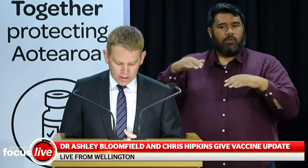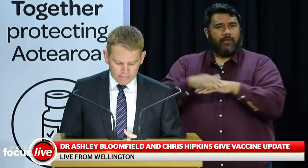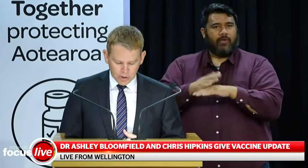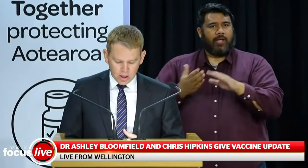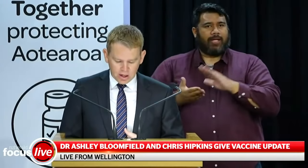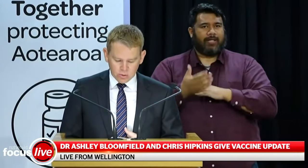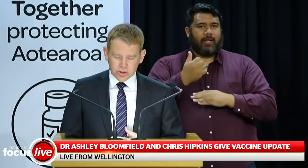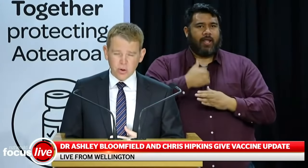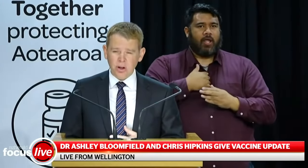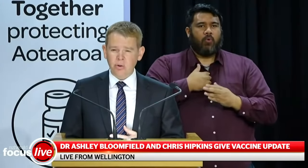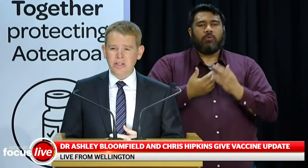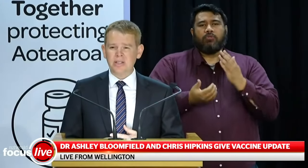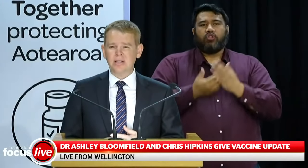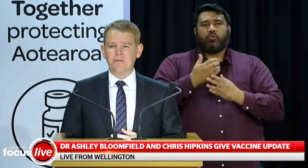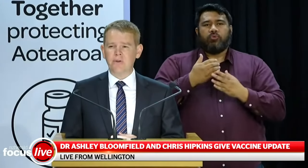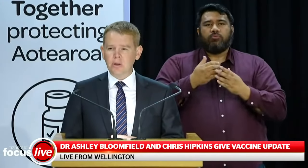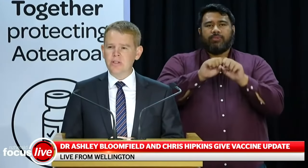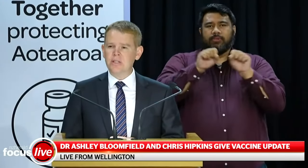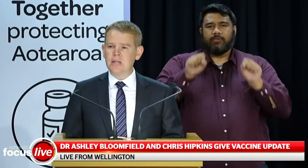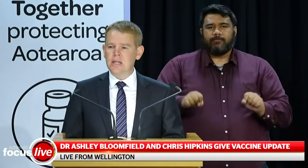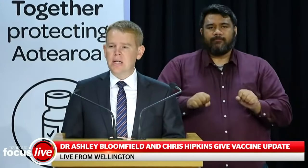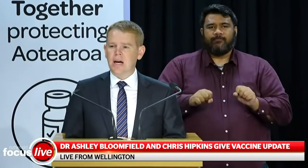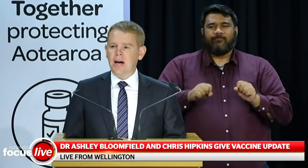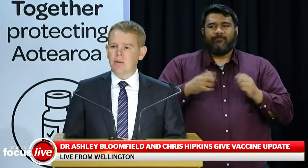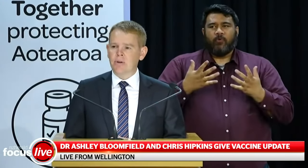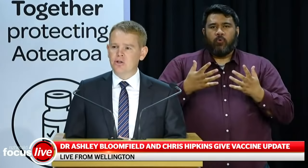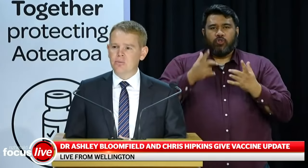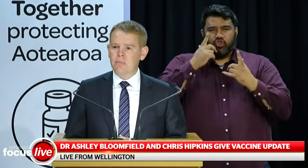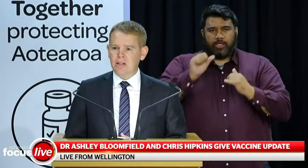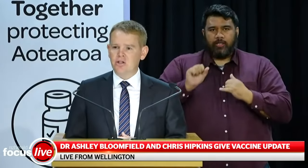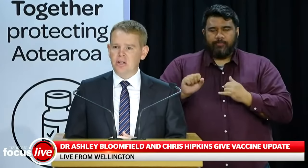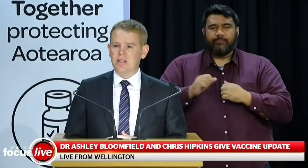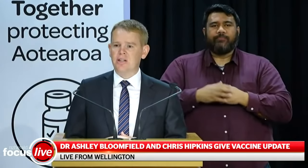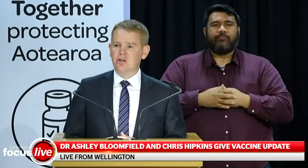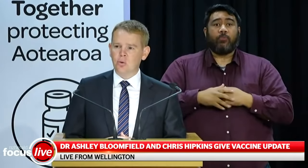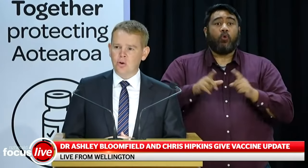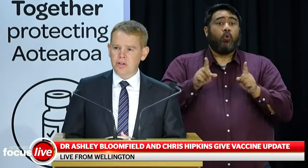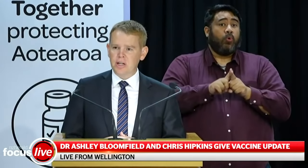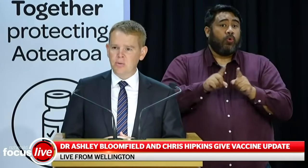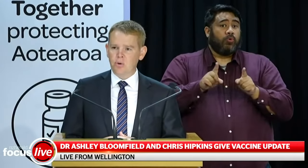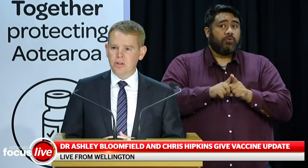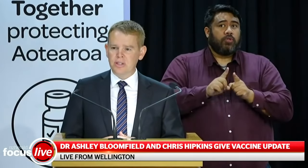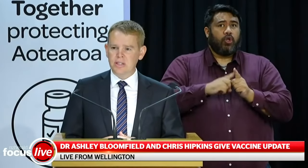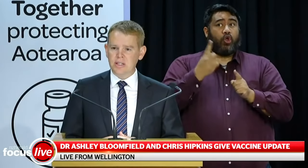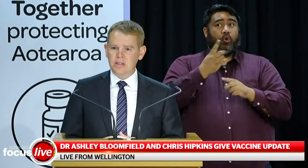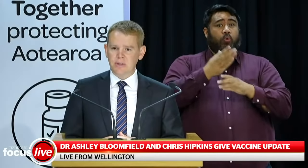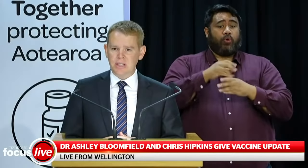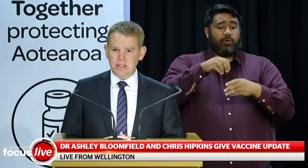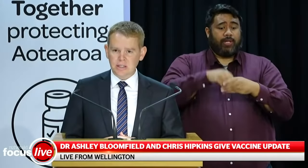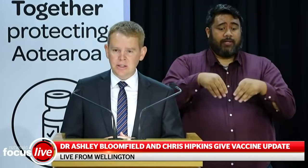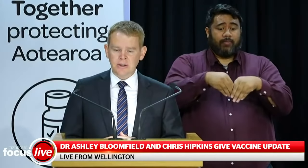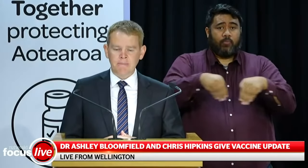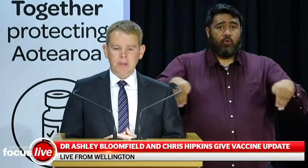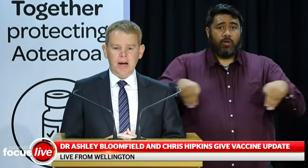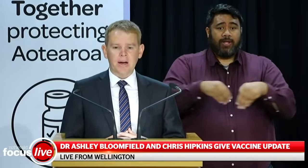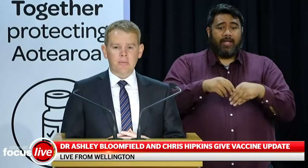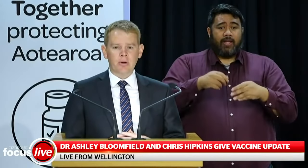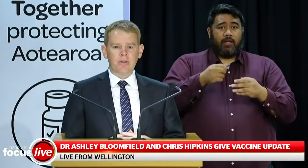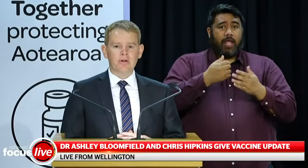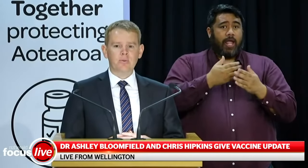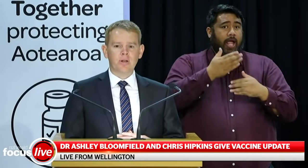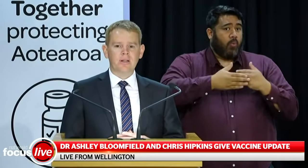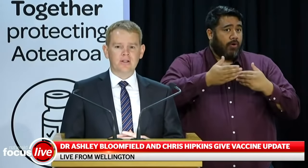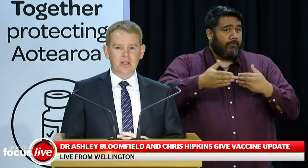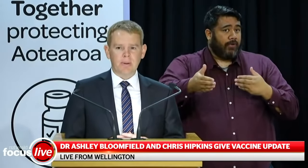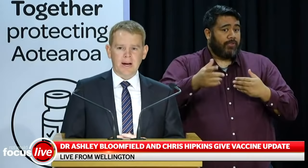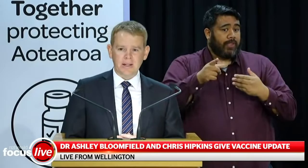latest order. It also increases the frequency in which managed isolation and quarantine workers need to be tested. At the